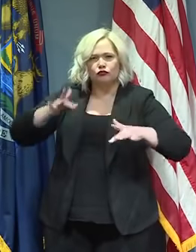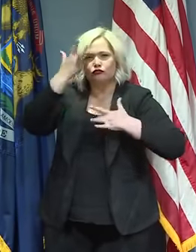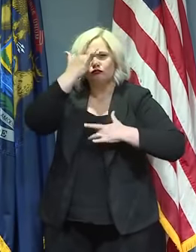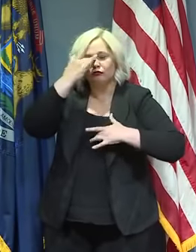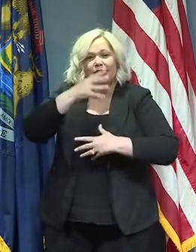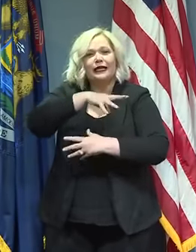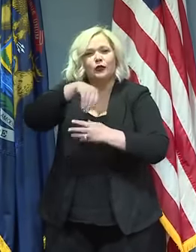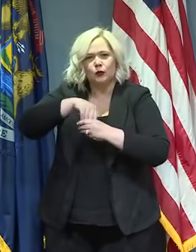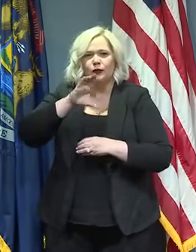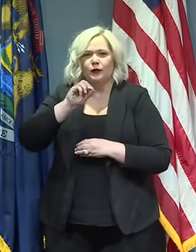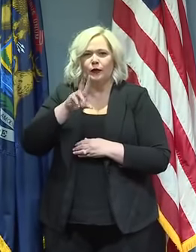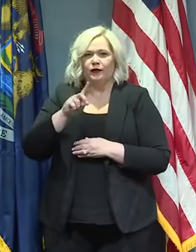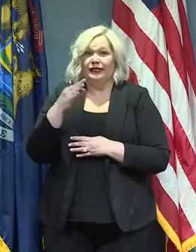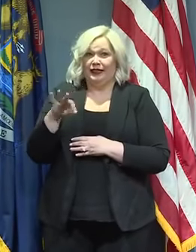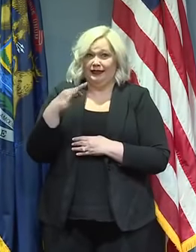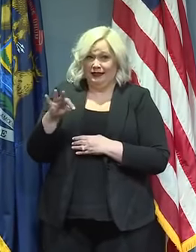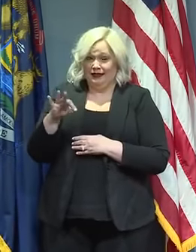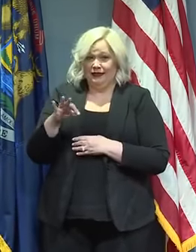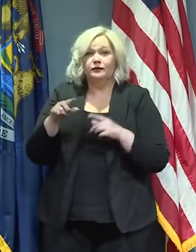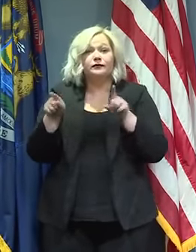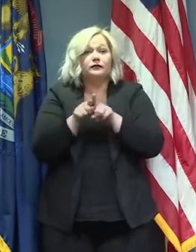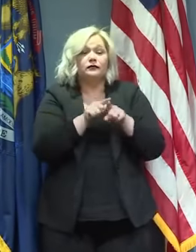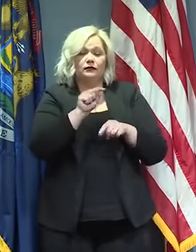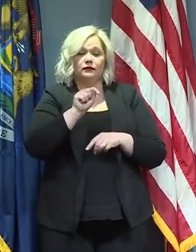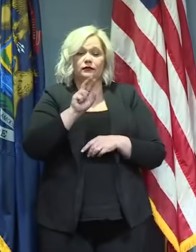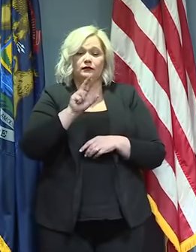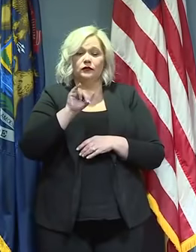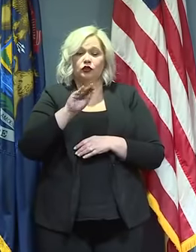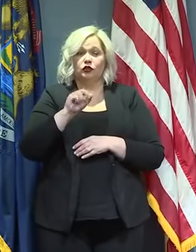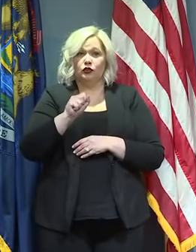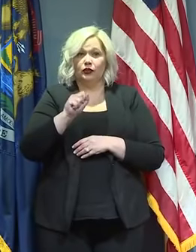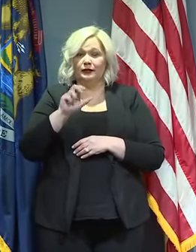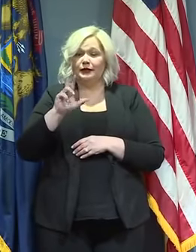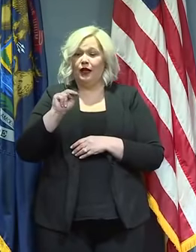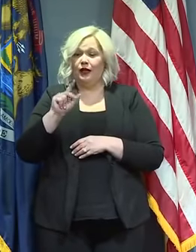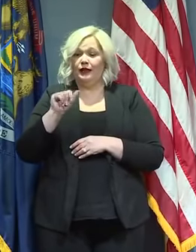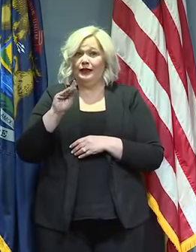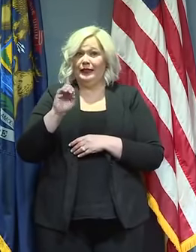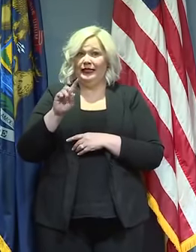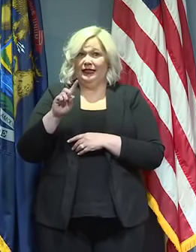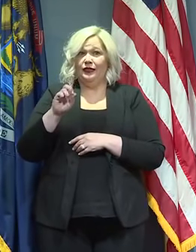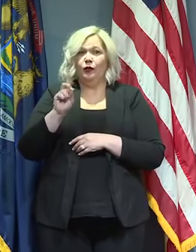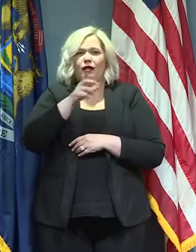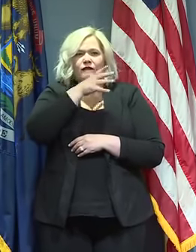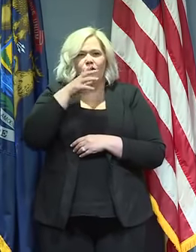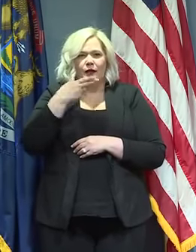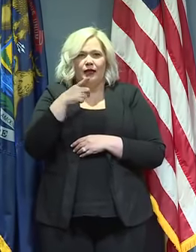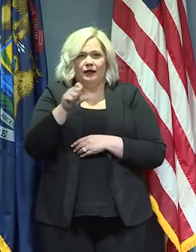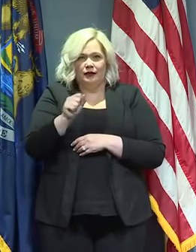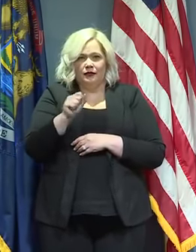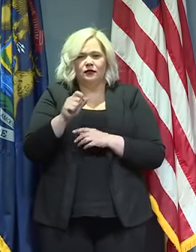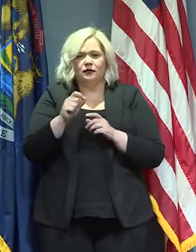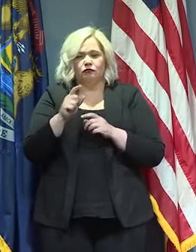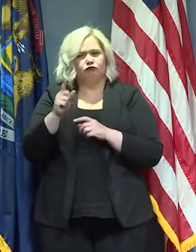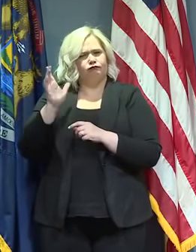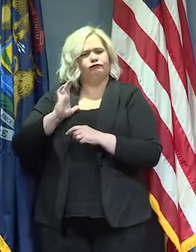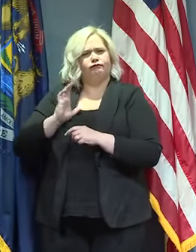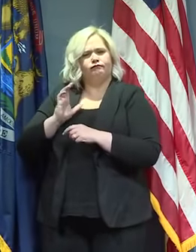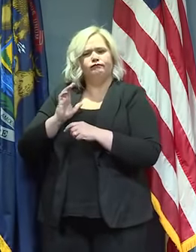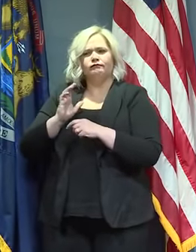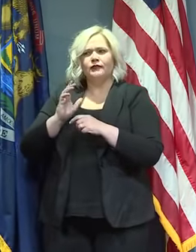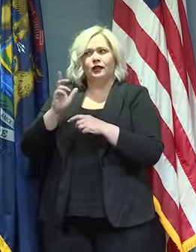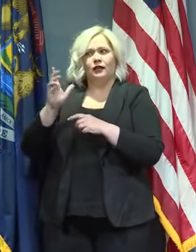including COVID-19. And Trims Unlimited in Farmington Hills shifted their process to begin